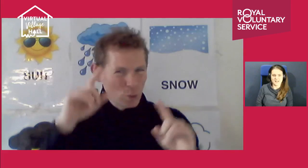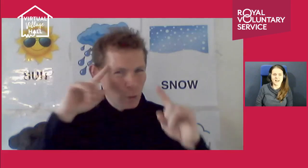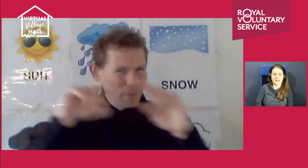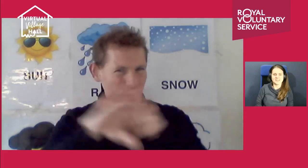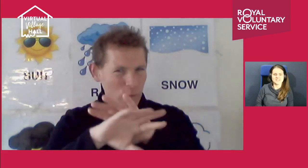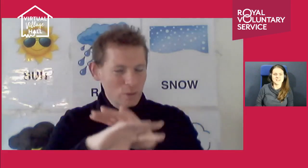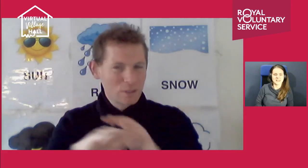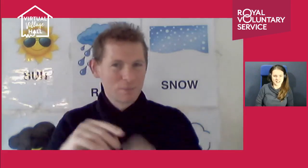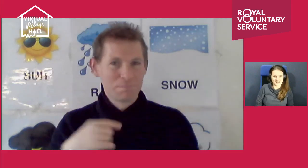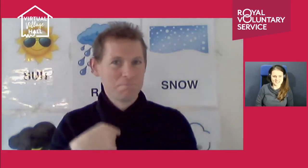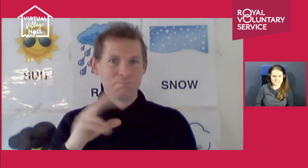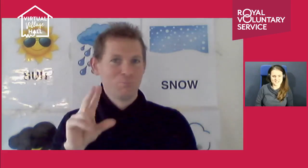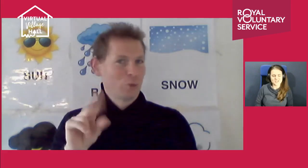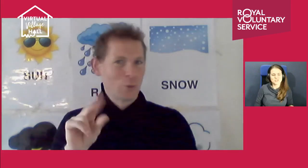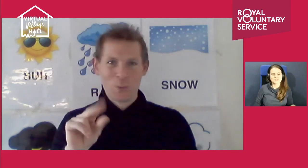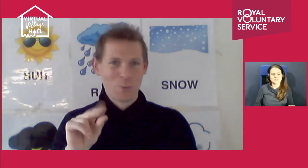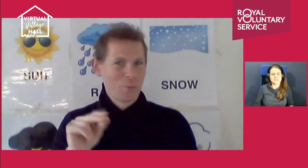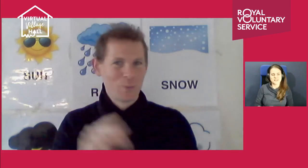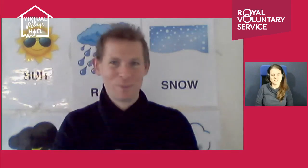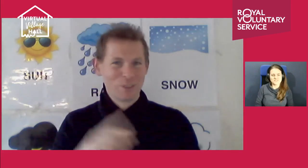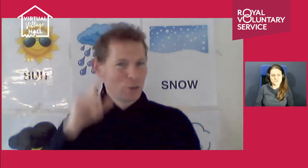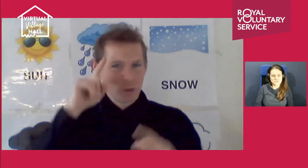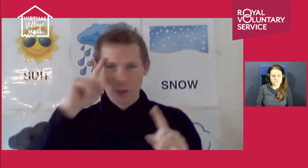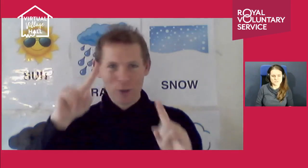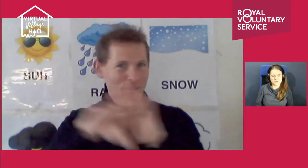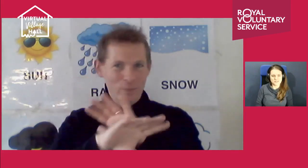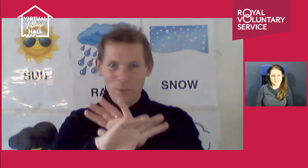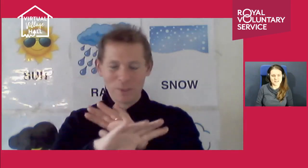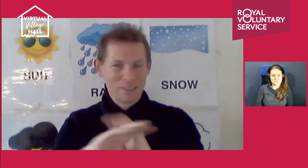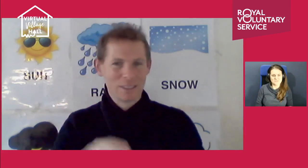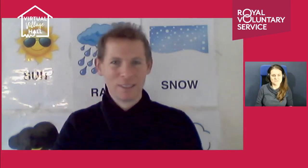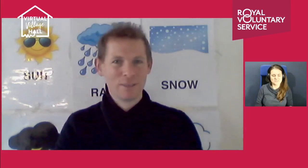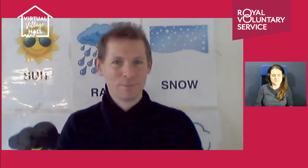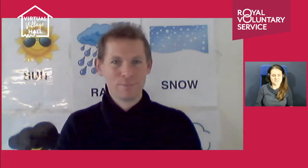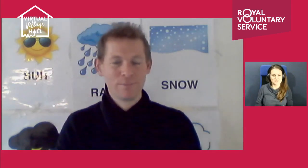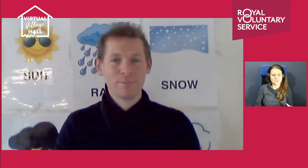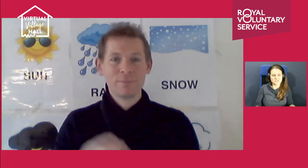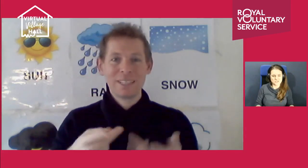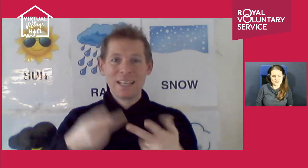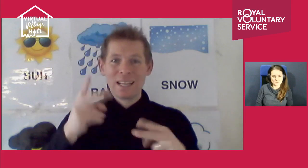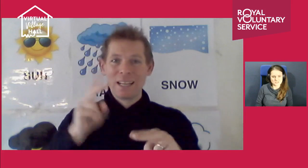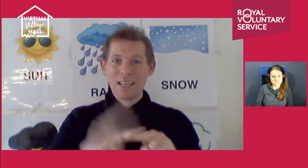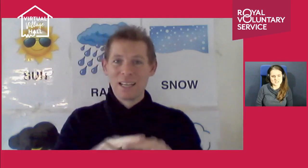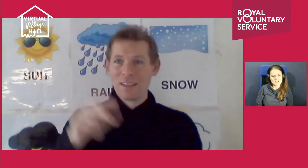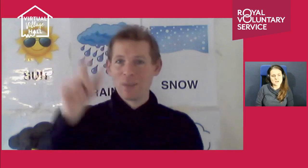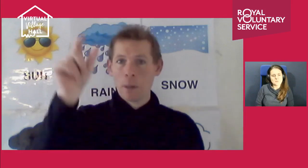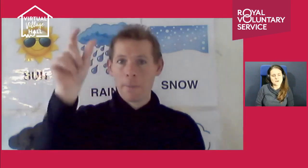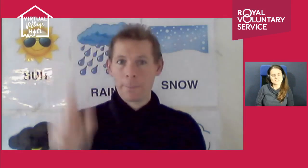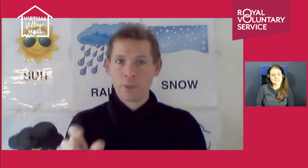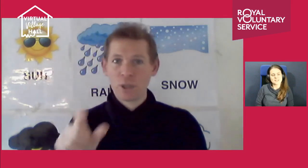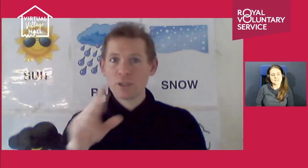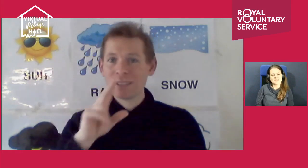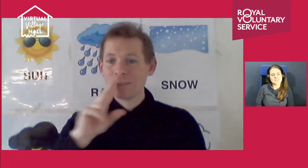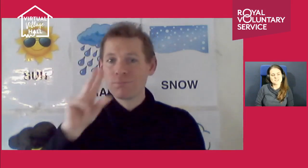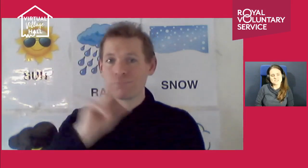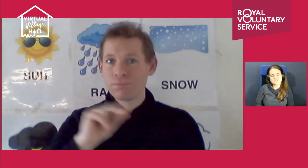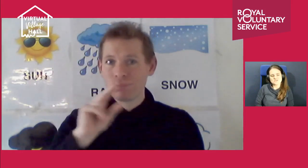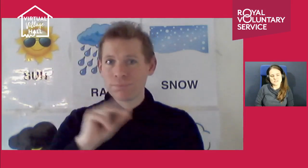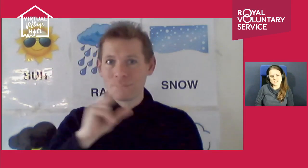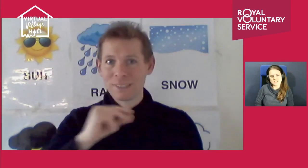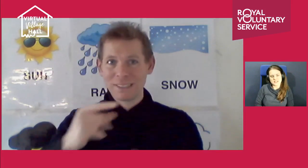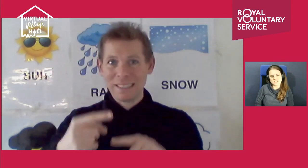over BSL and English. So it's confusion between the two languages. But